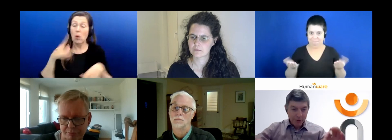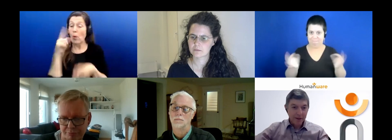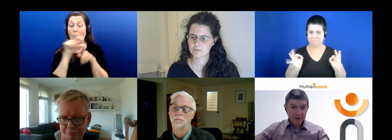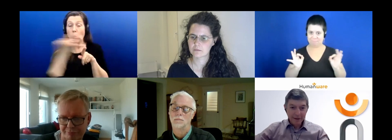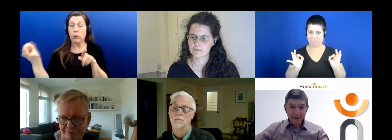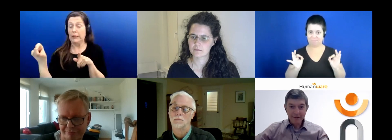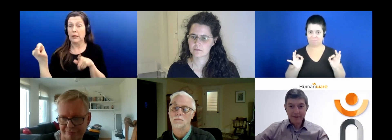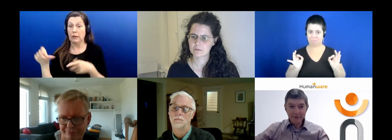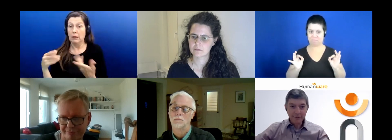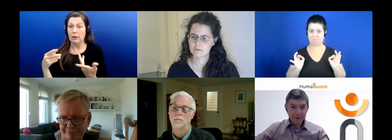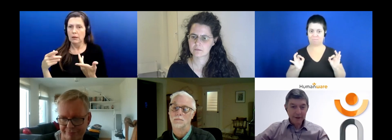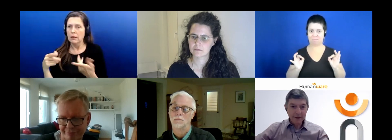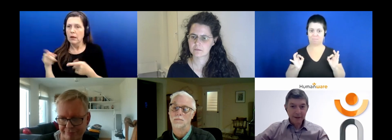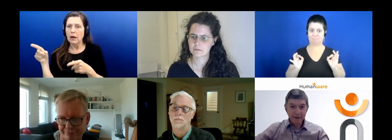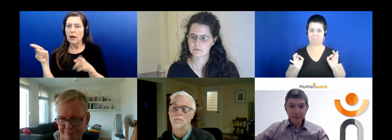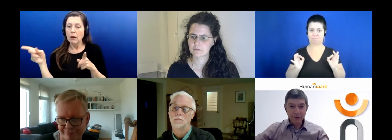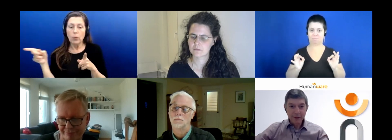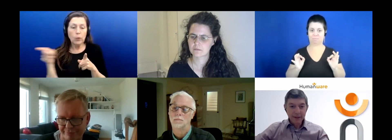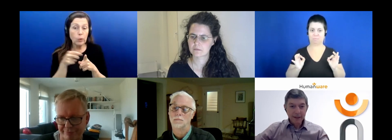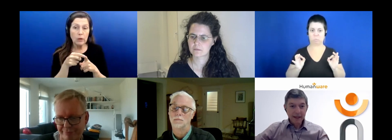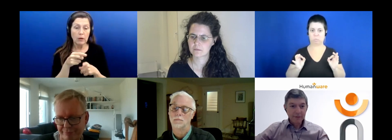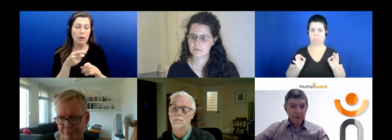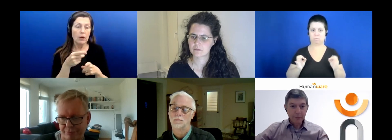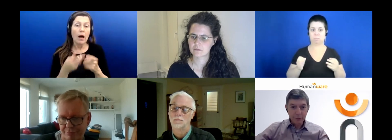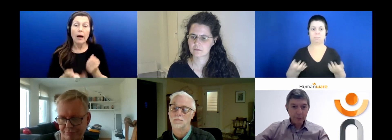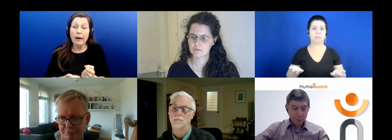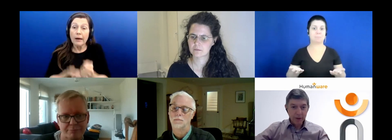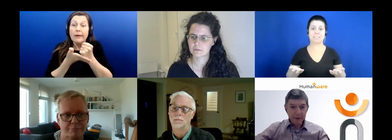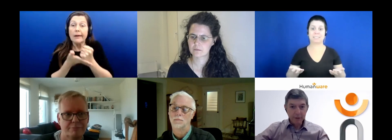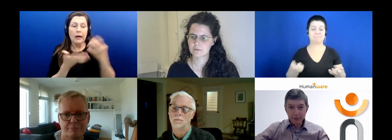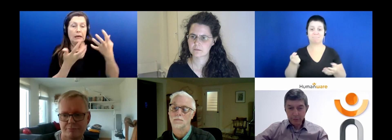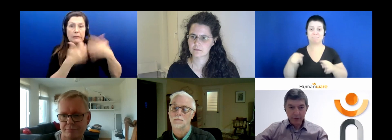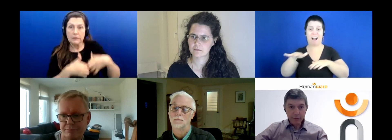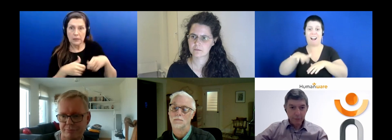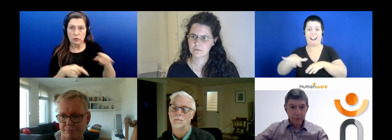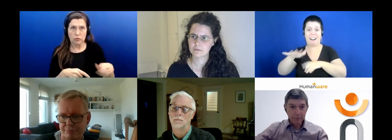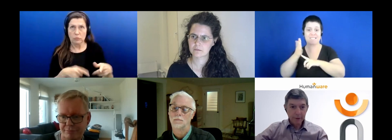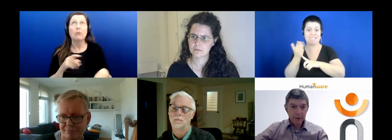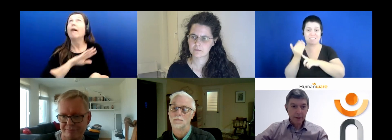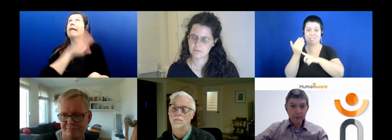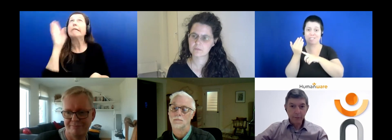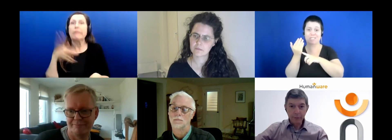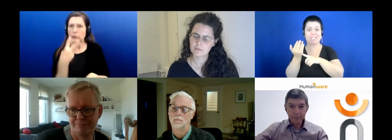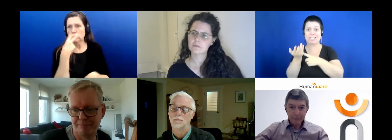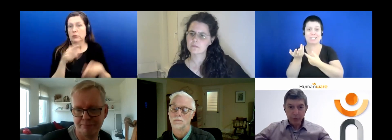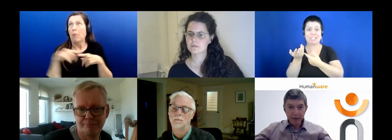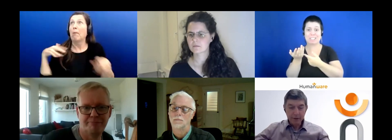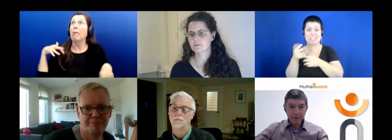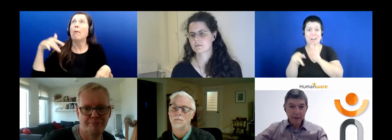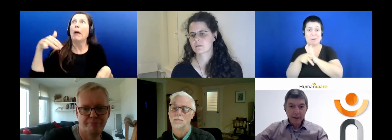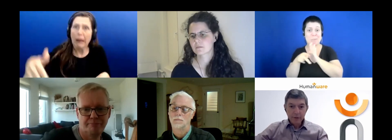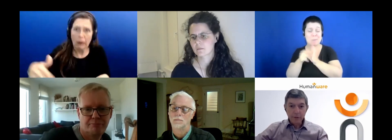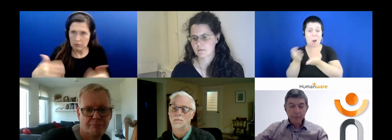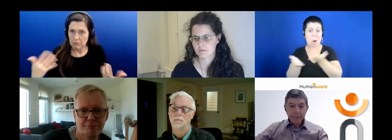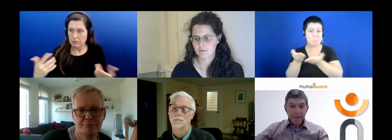zero product in assistive technology that has produced 1 million units over 30